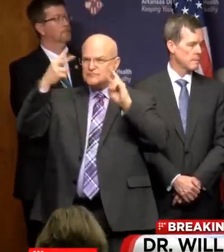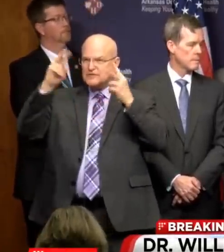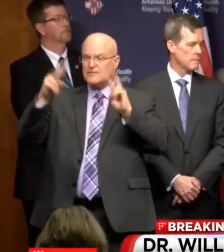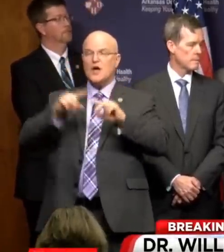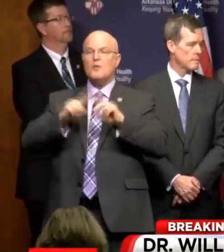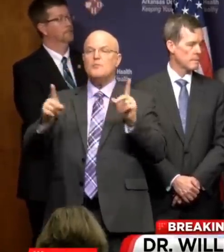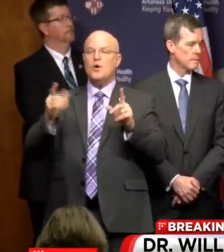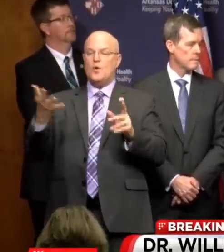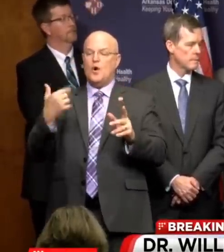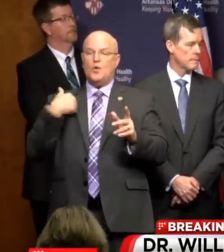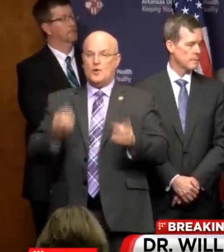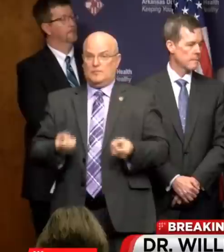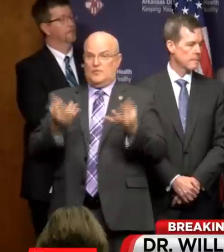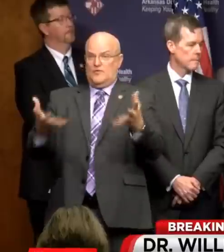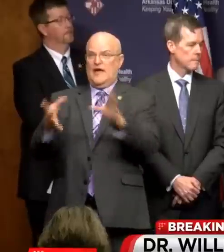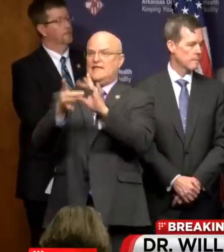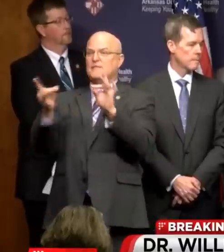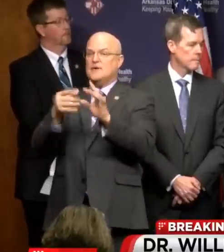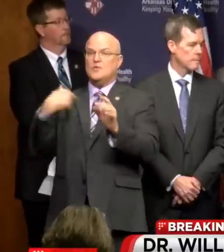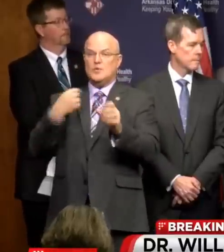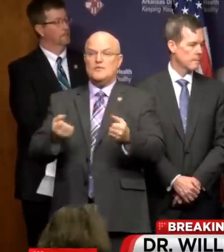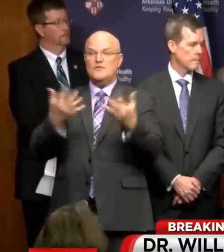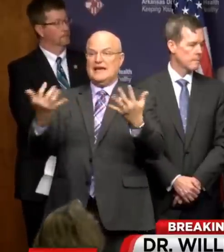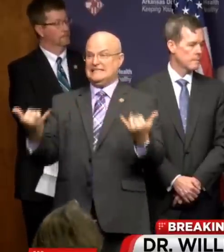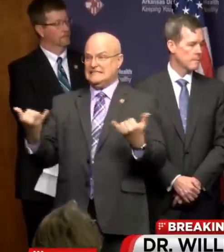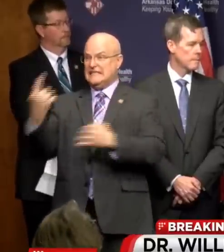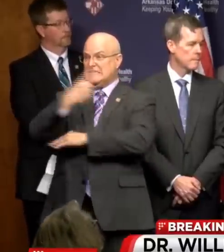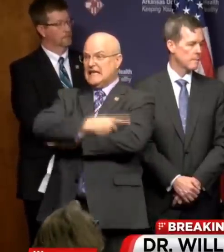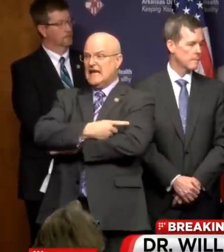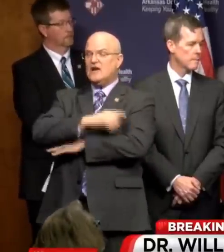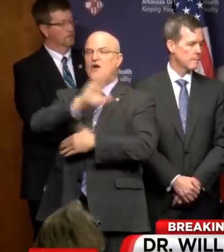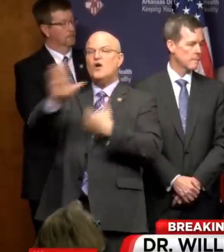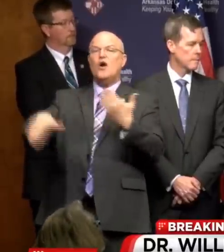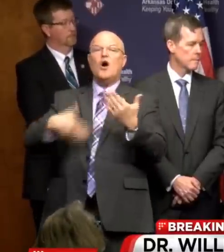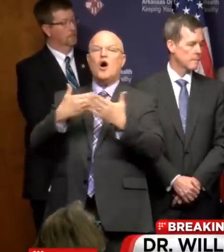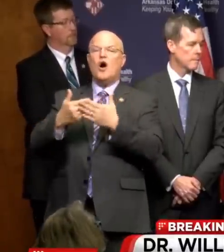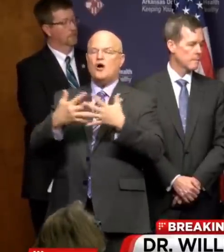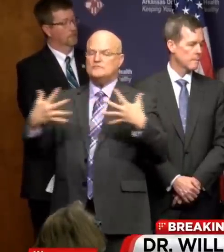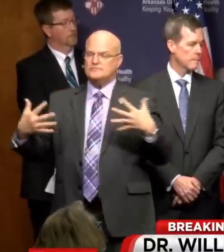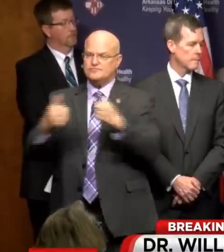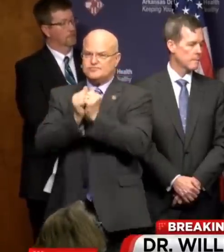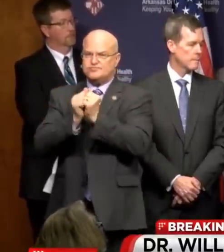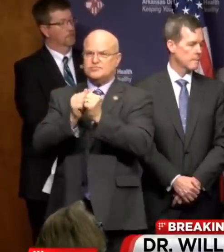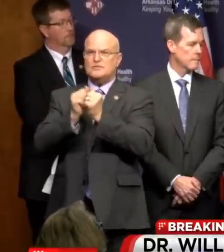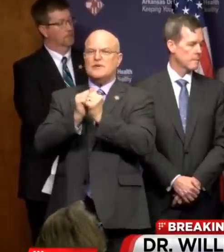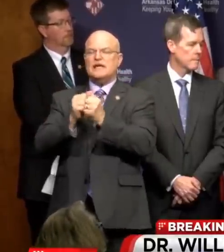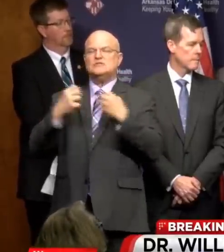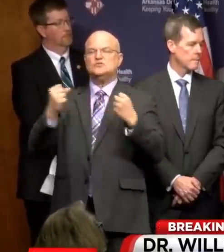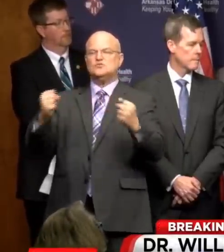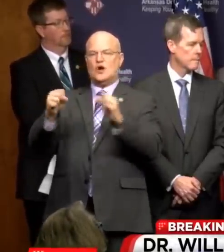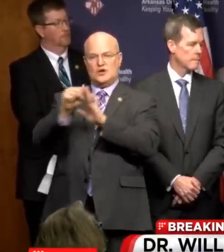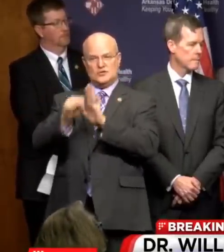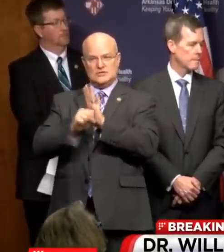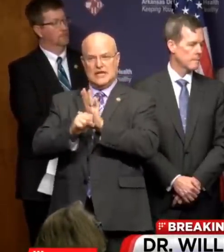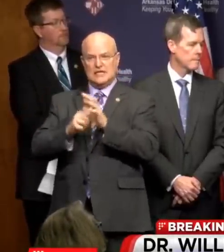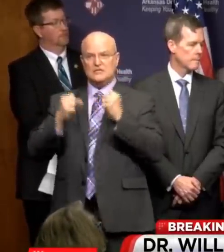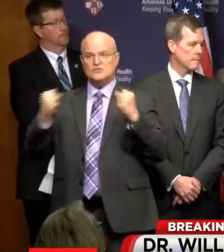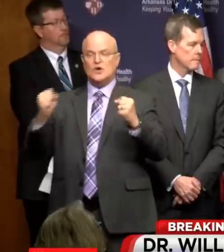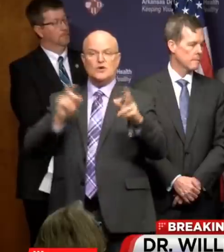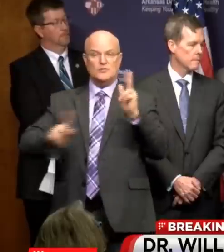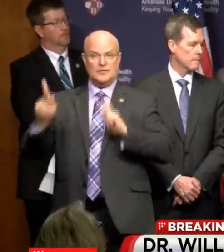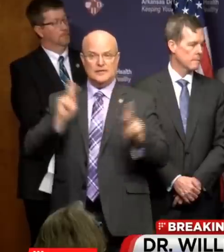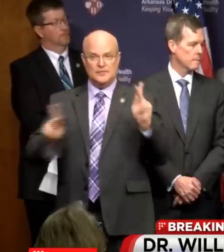resources that we provided for you today and the messaging that we're providing for you today are all united to make us a stronger state and a stronger